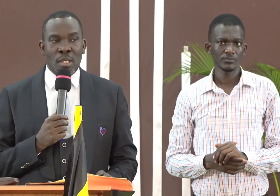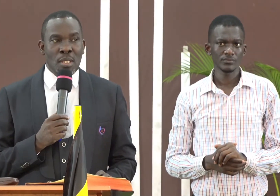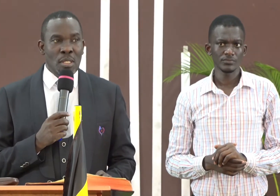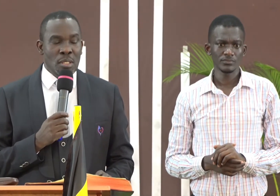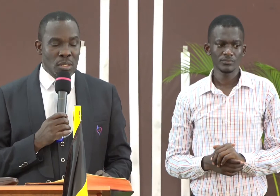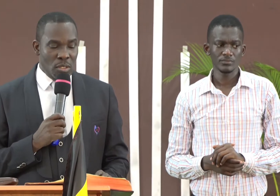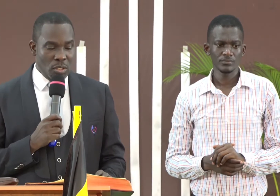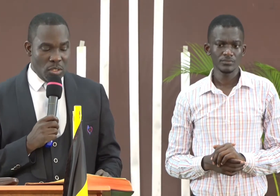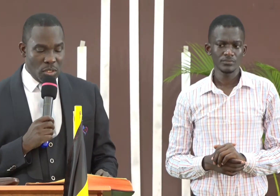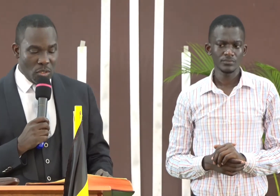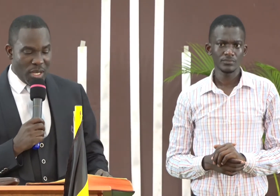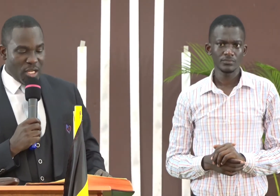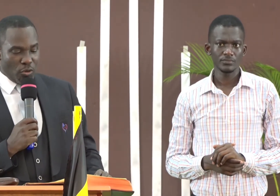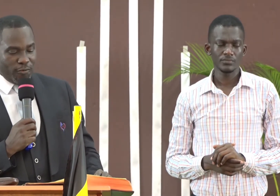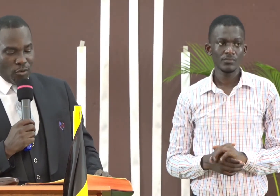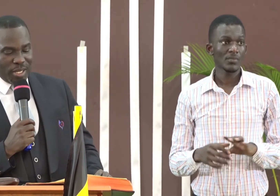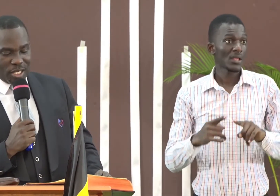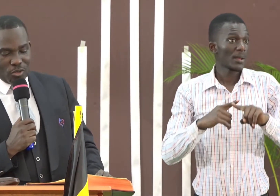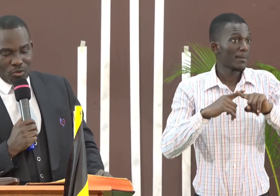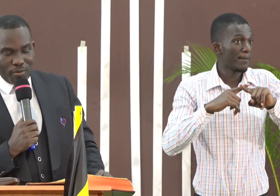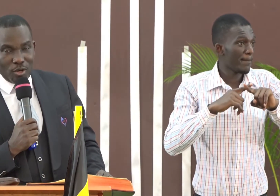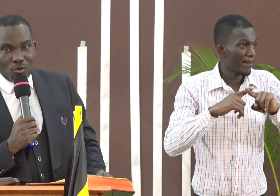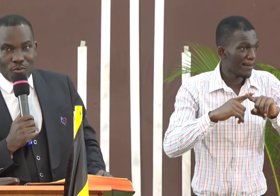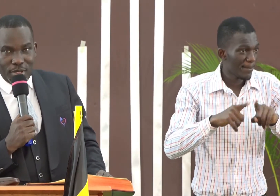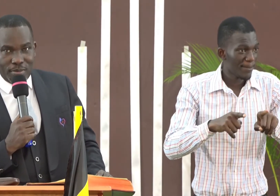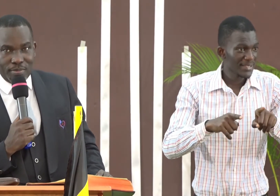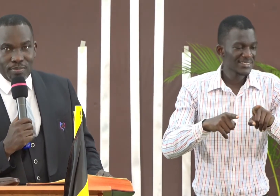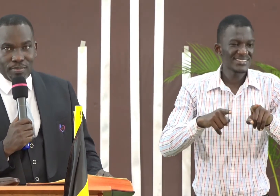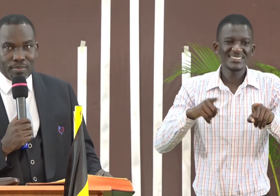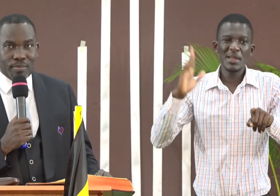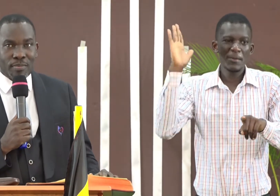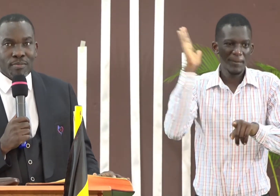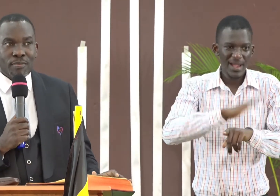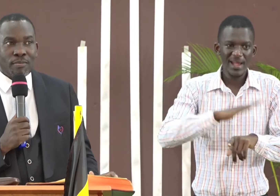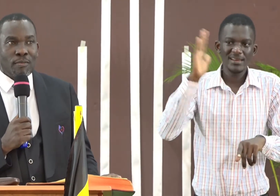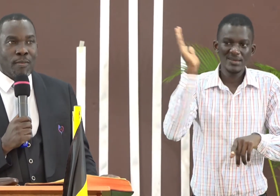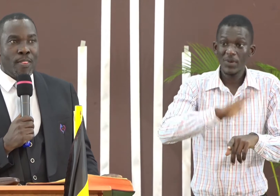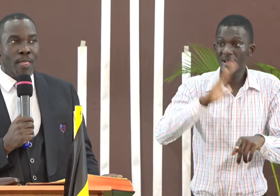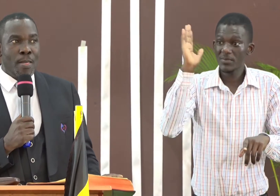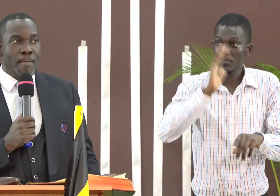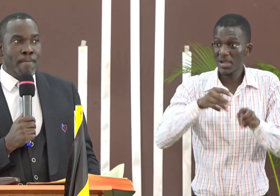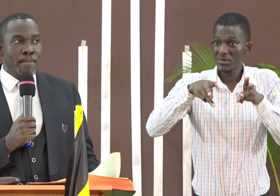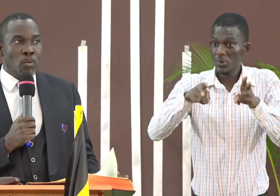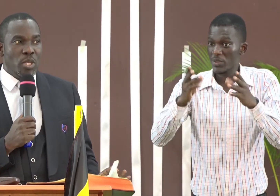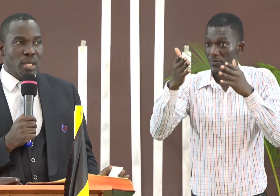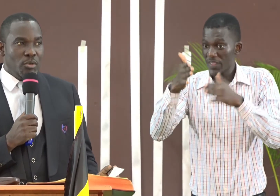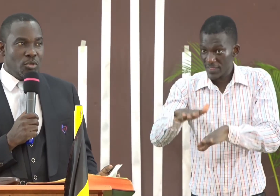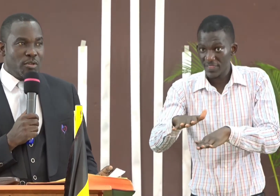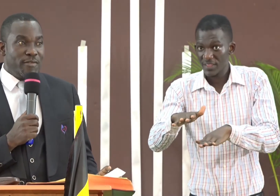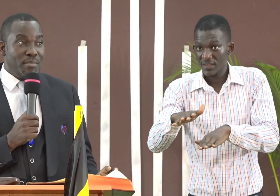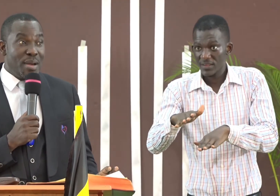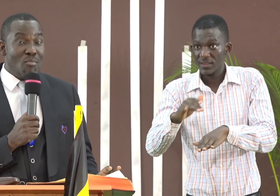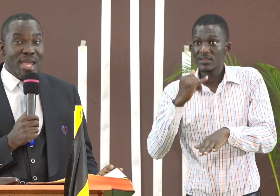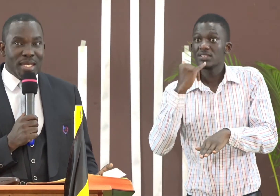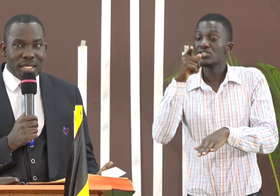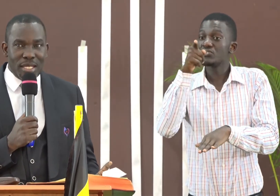die before their right time. Kyokka ate okufa okukyasinga okubeera okubi. And yet the worst kind of death. Ye muntu